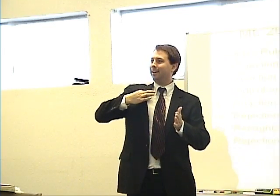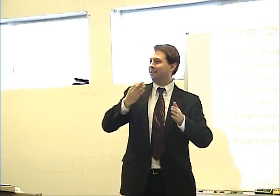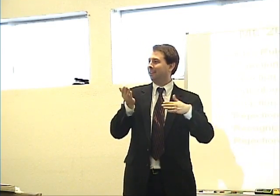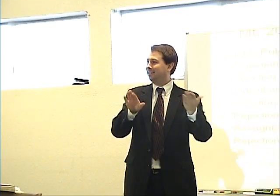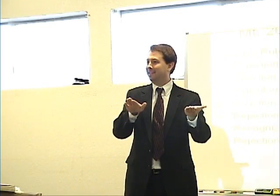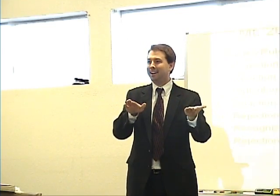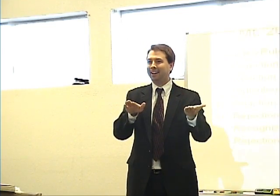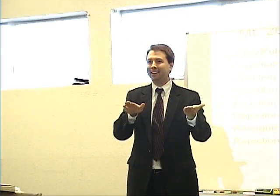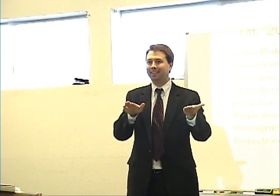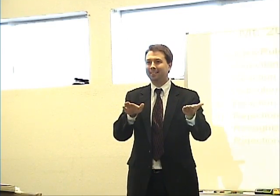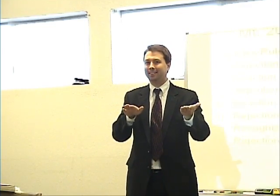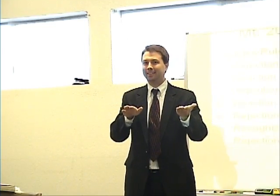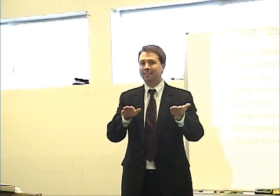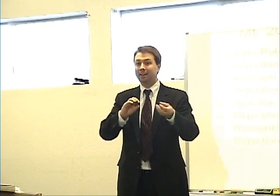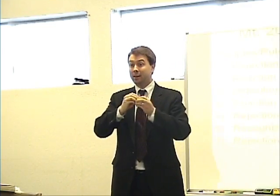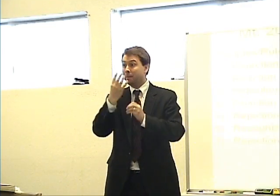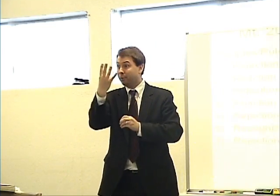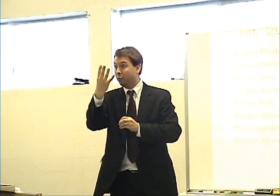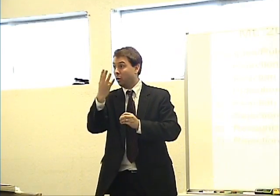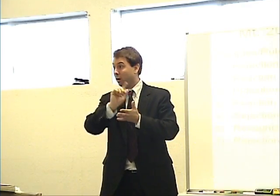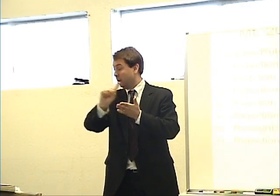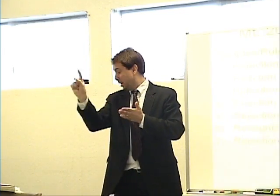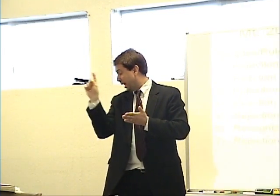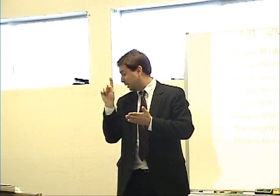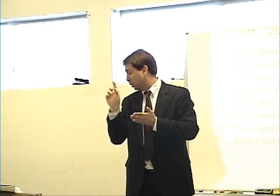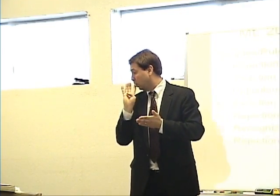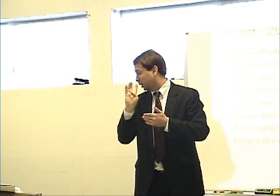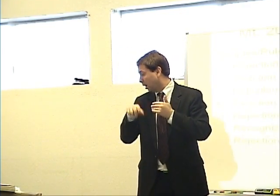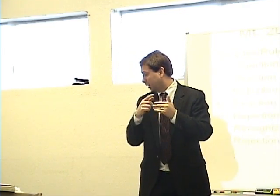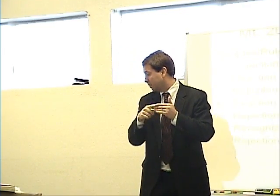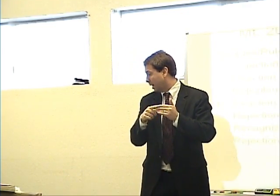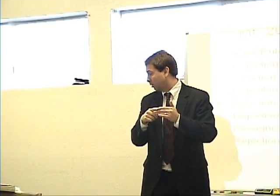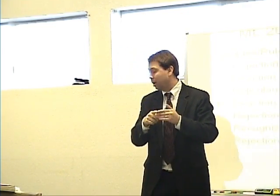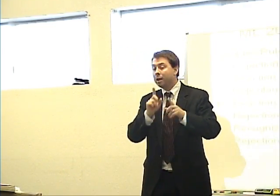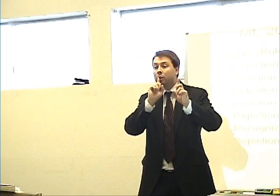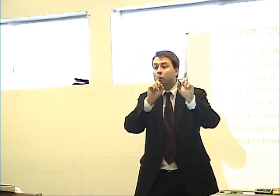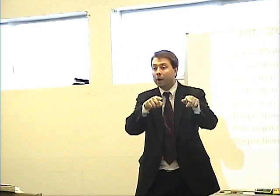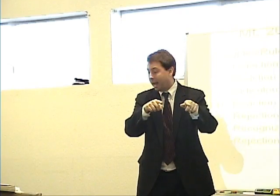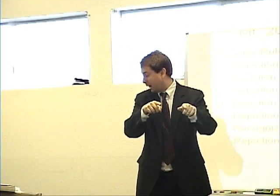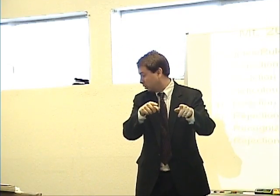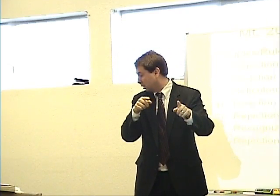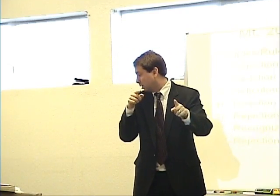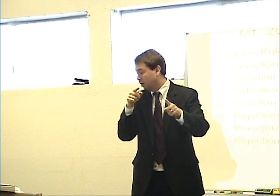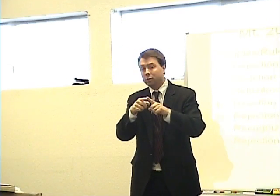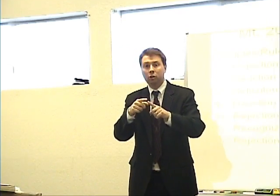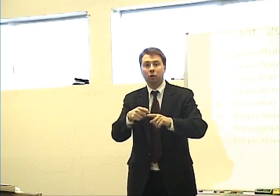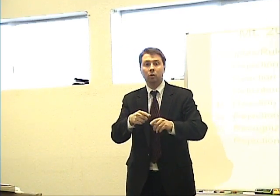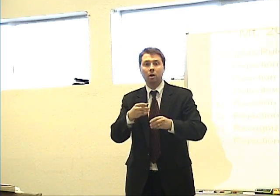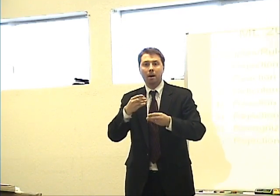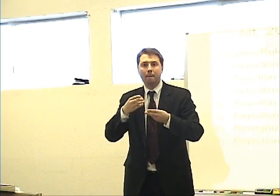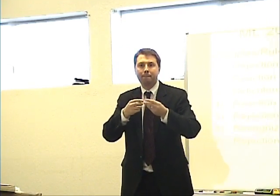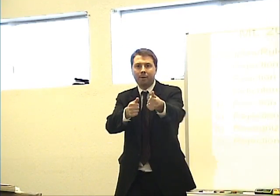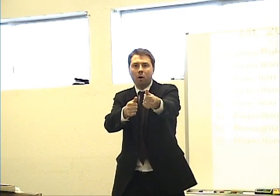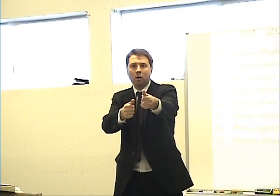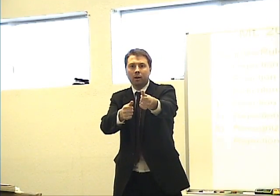voluntarily to die. Number four, last week we talked about the reaction to